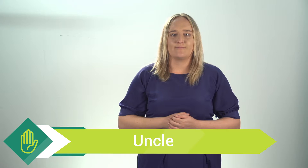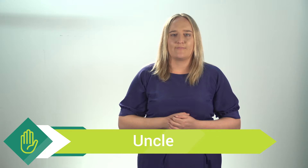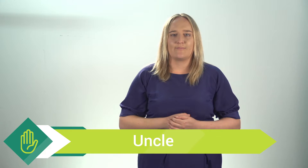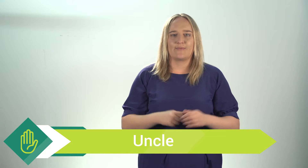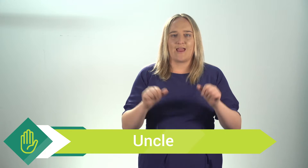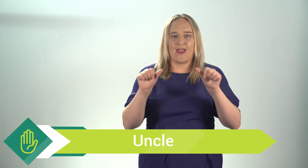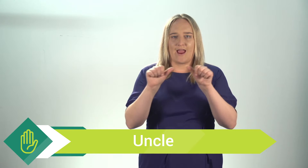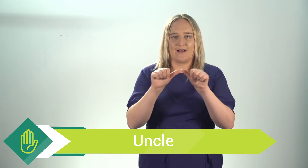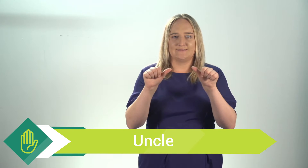Uncle.